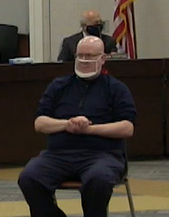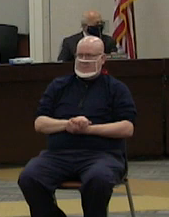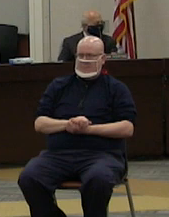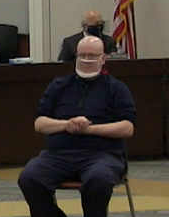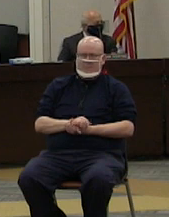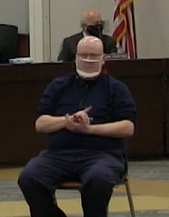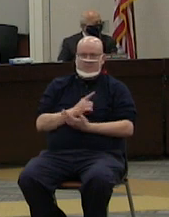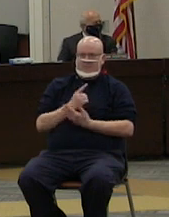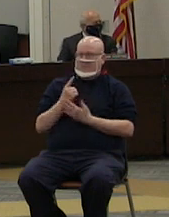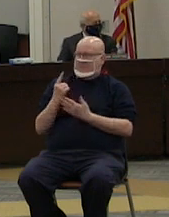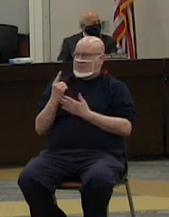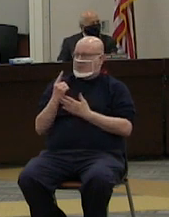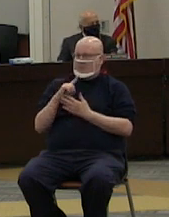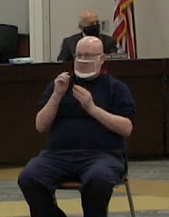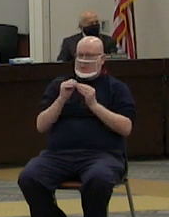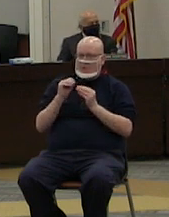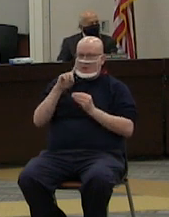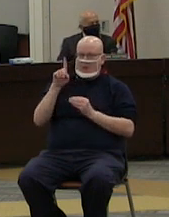Anyone else have any questions?